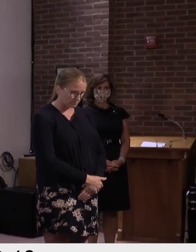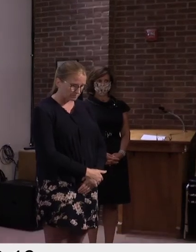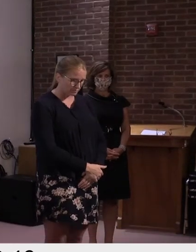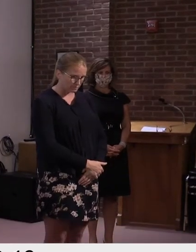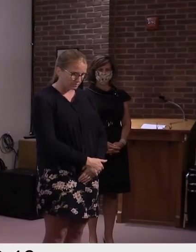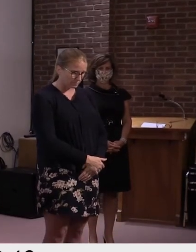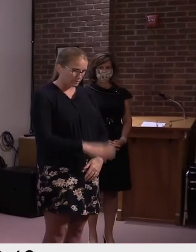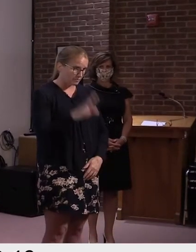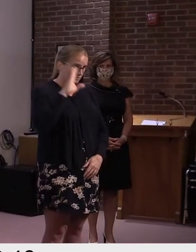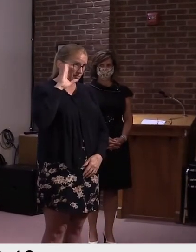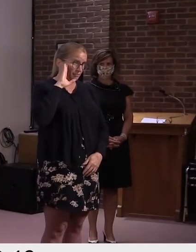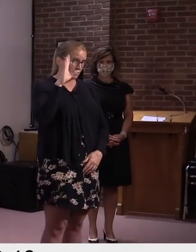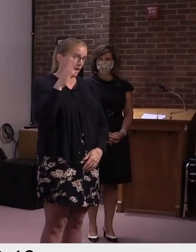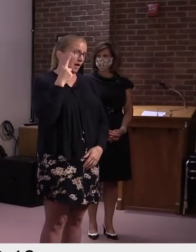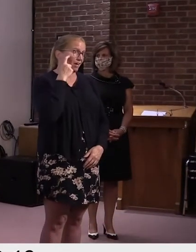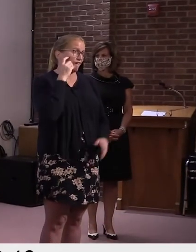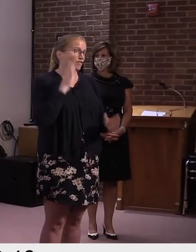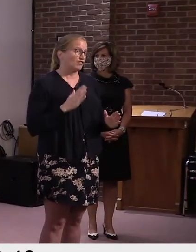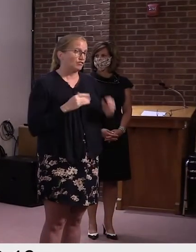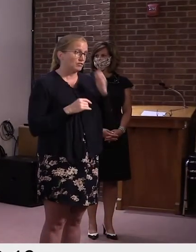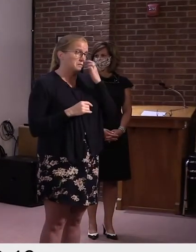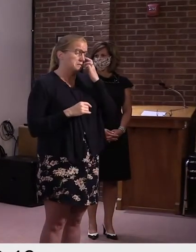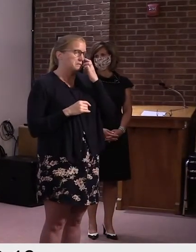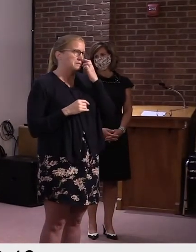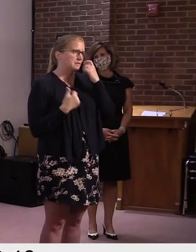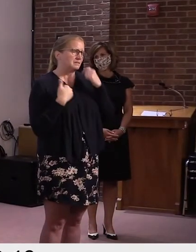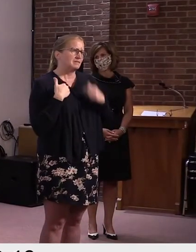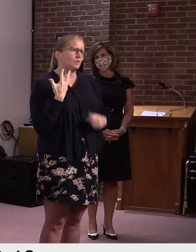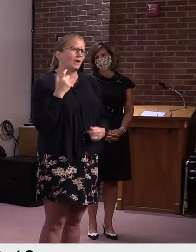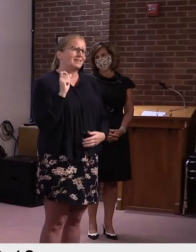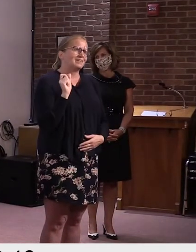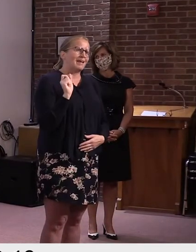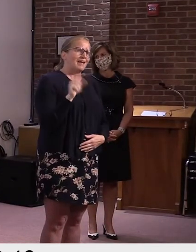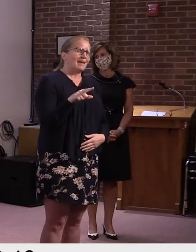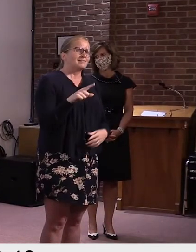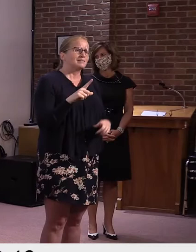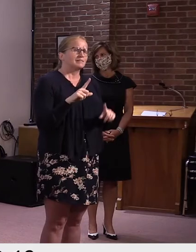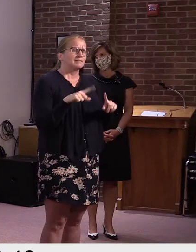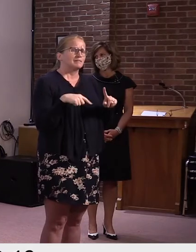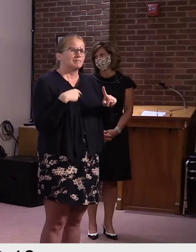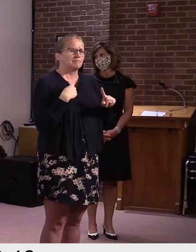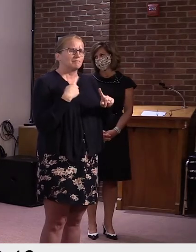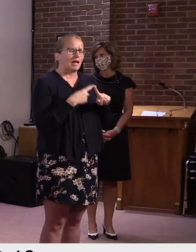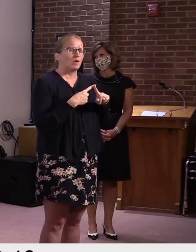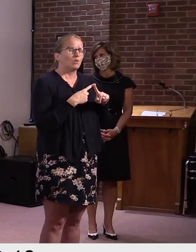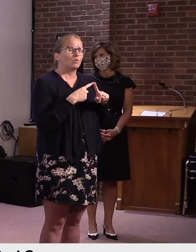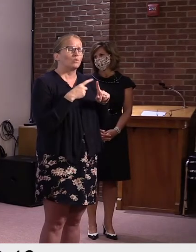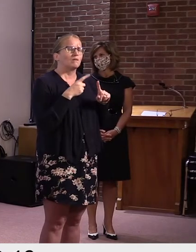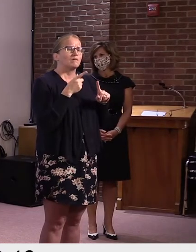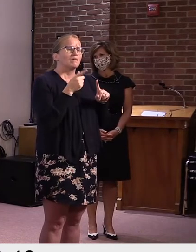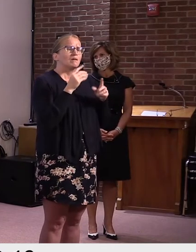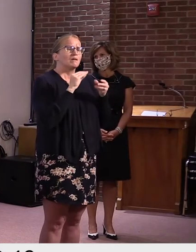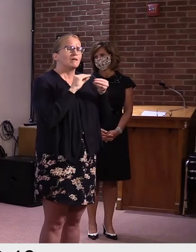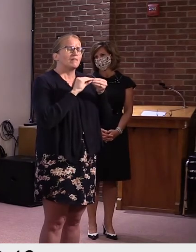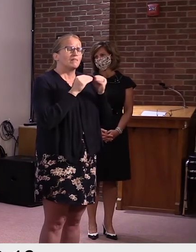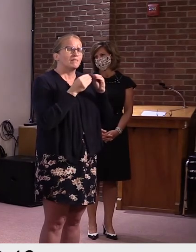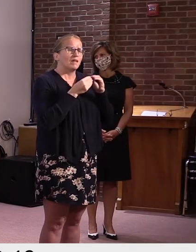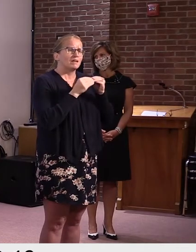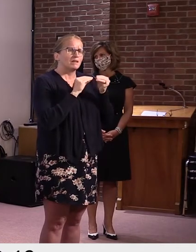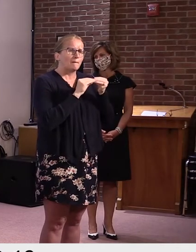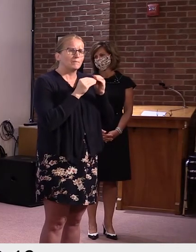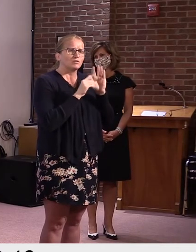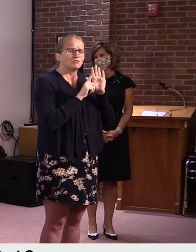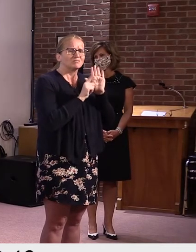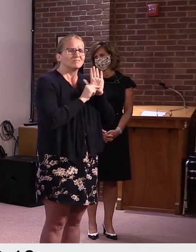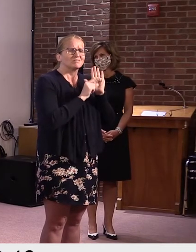Hi, Governor. I want to ask today about the numbers being published by DFR as well